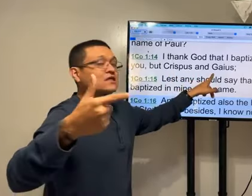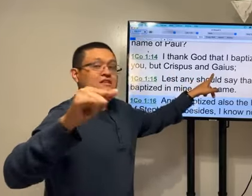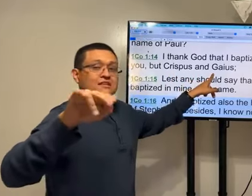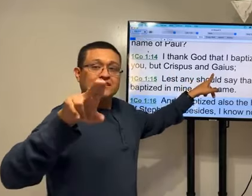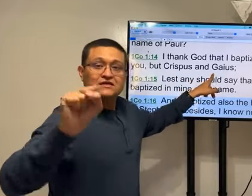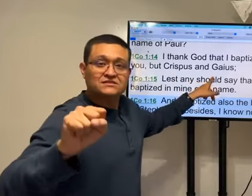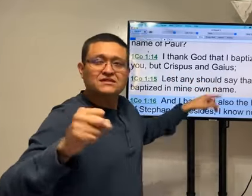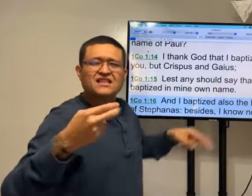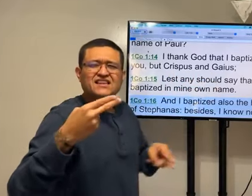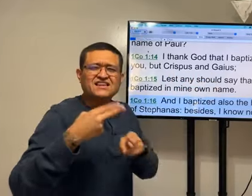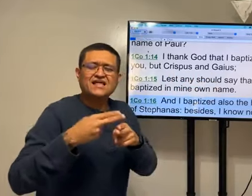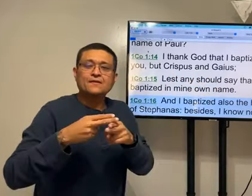But Cyprus and